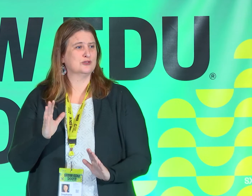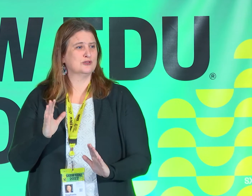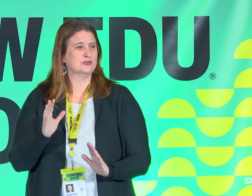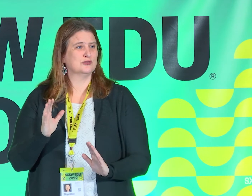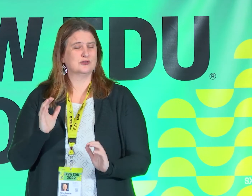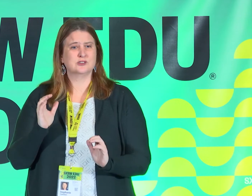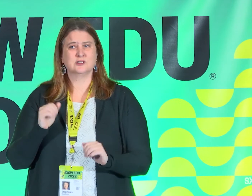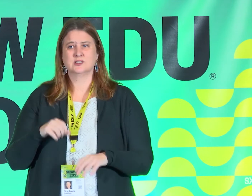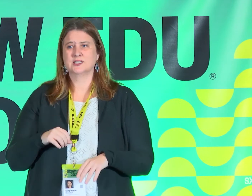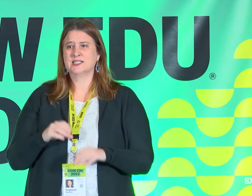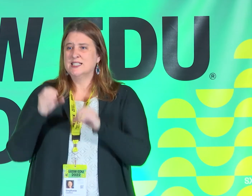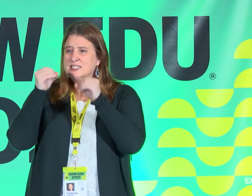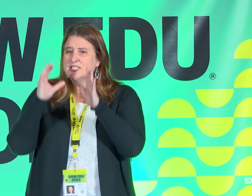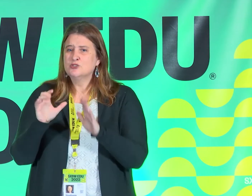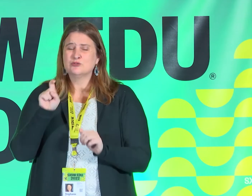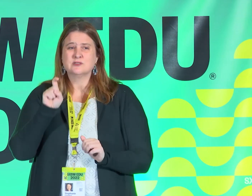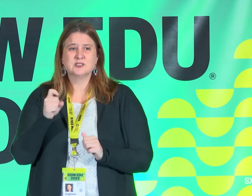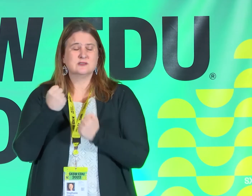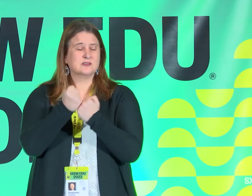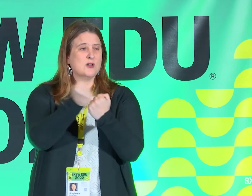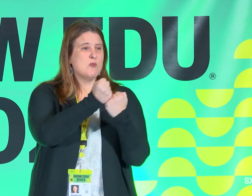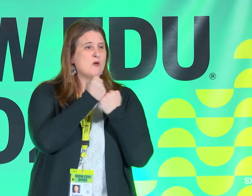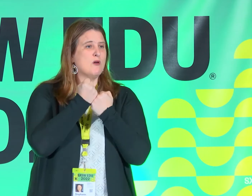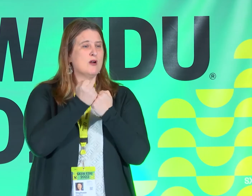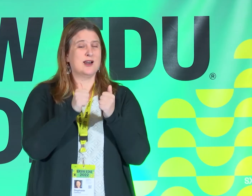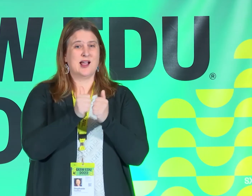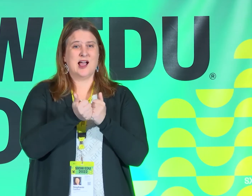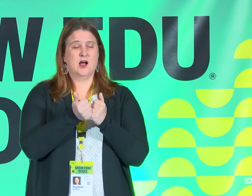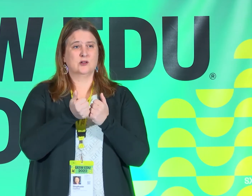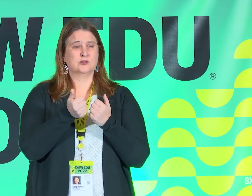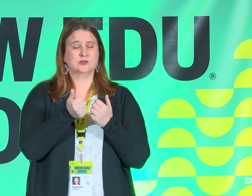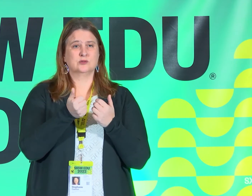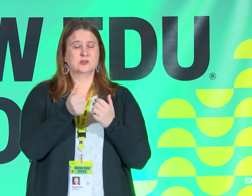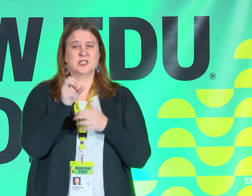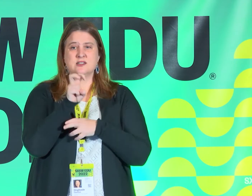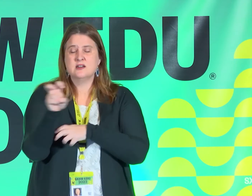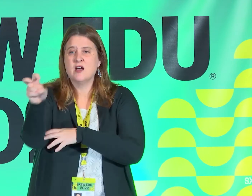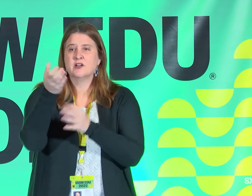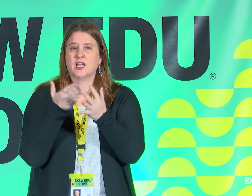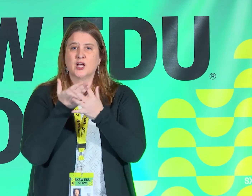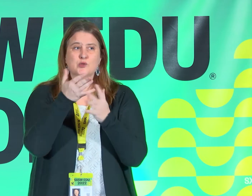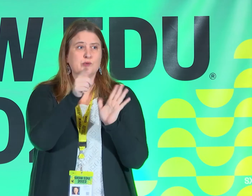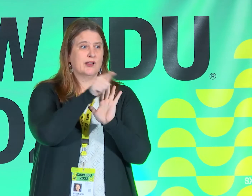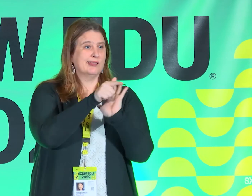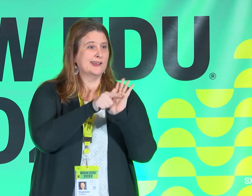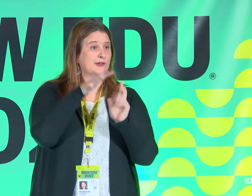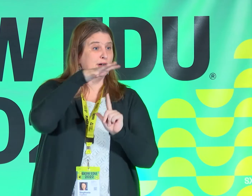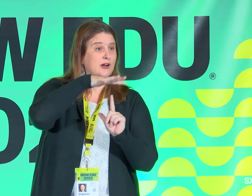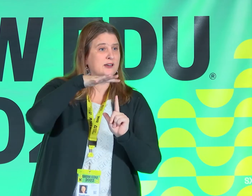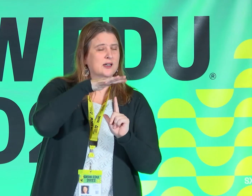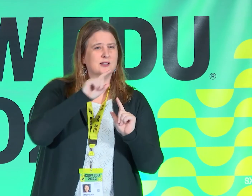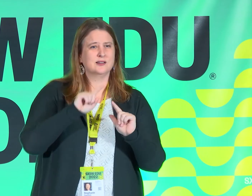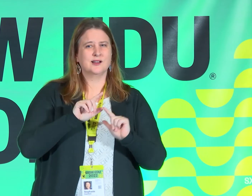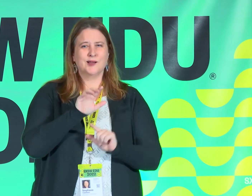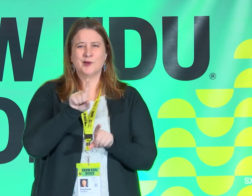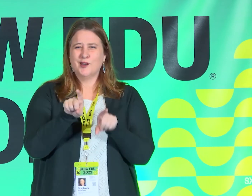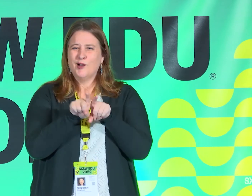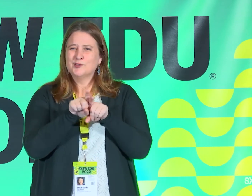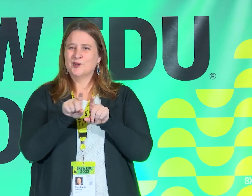on instructors and faculty members daily. They need more support, and how to even navigate the legal context and